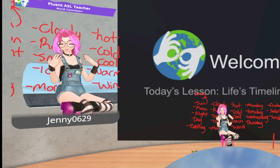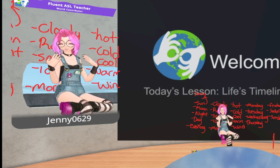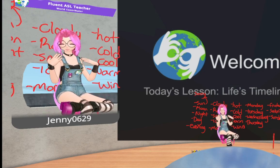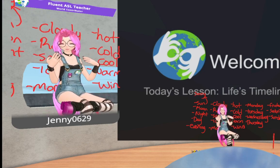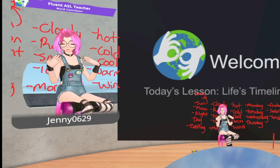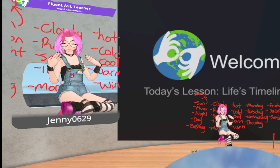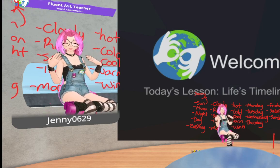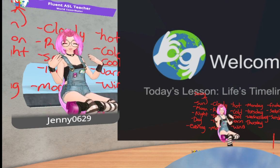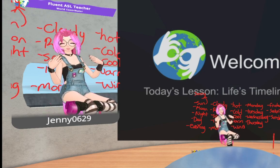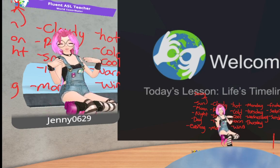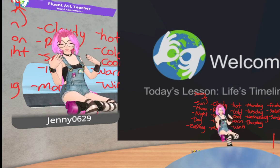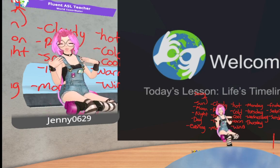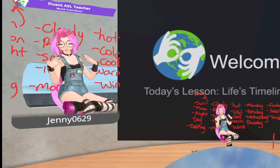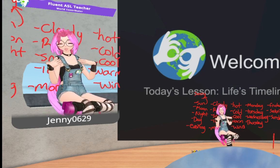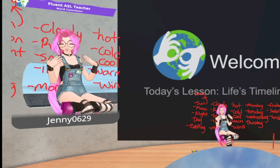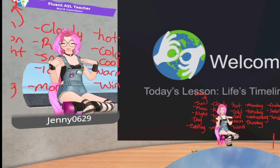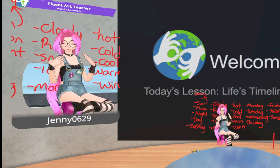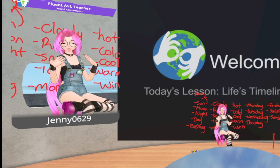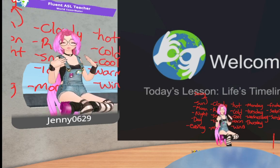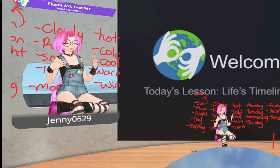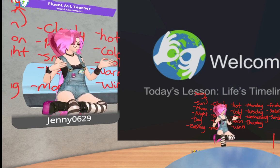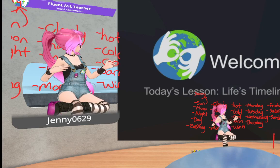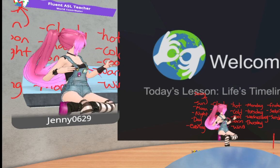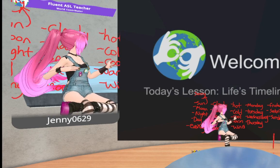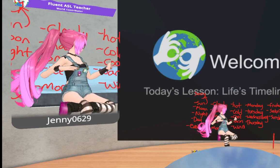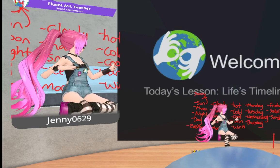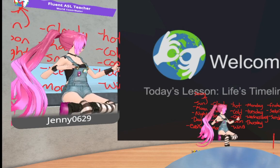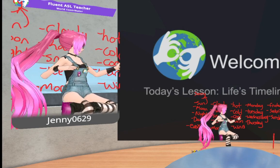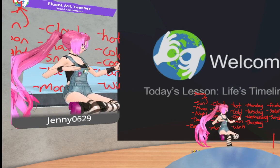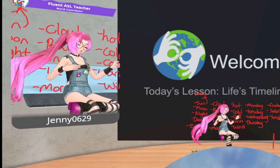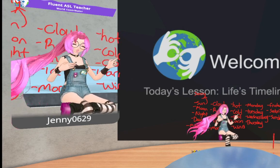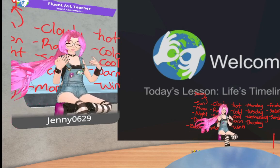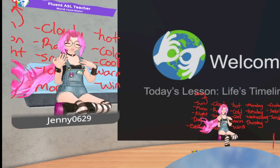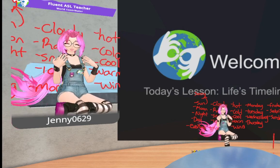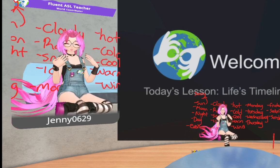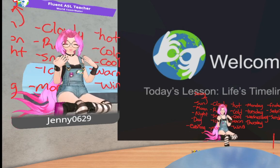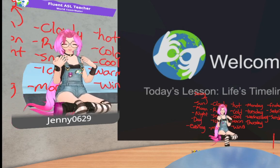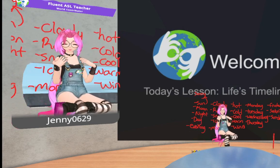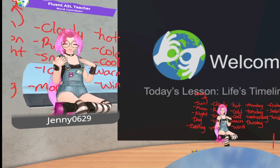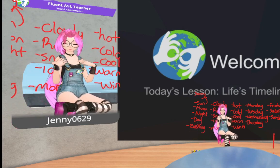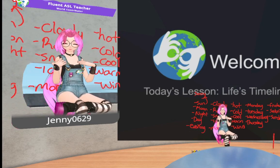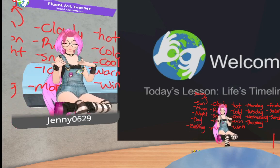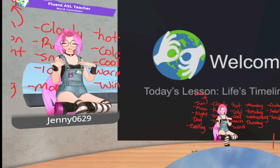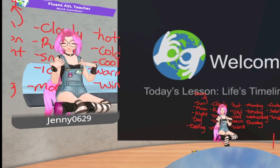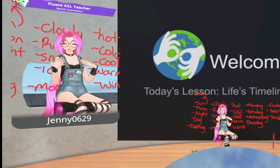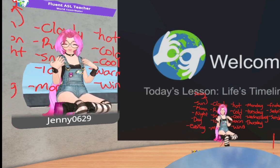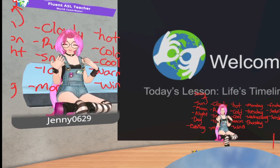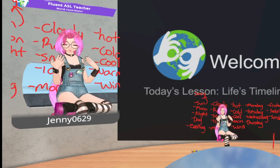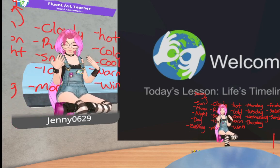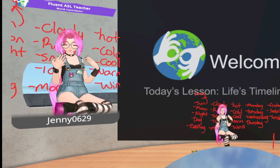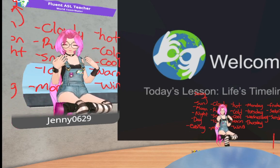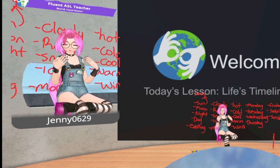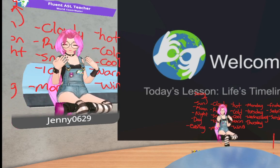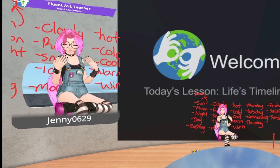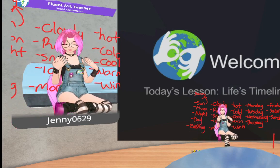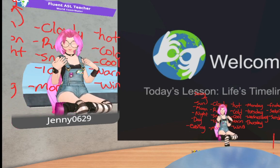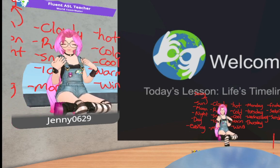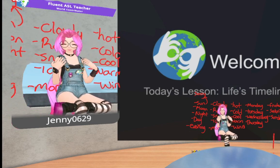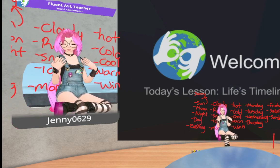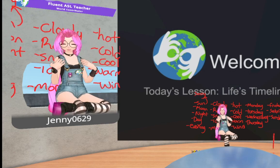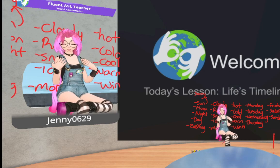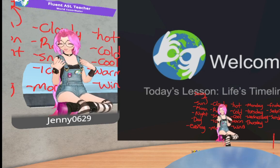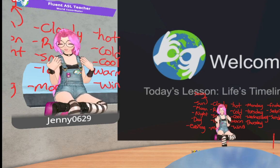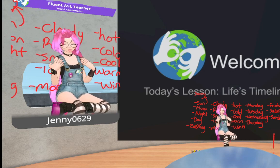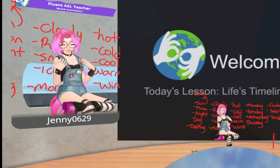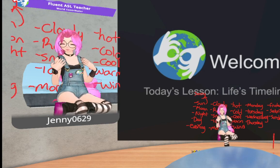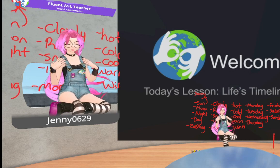like this, right? Because that might how you use body language. This is actually the sign for cool. Cool. Yes.